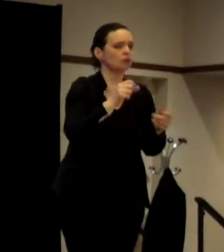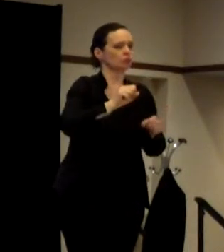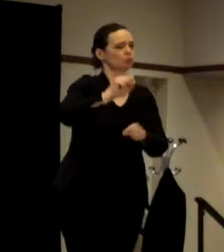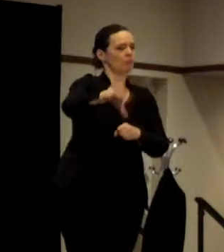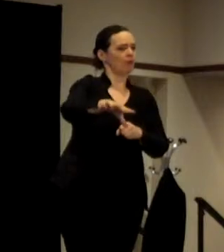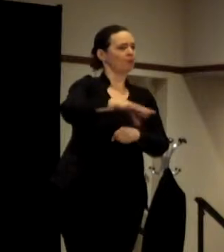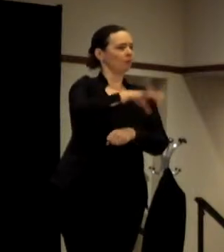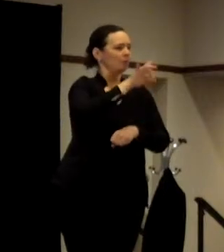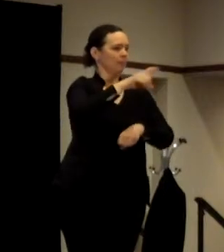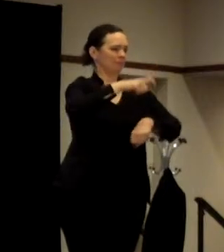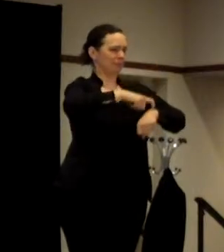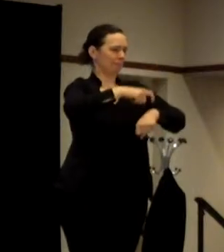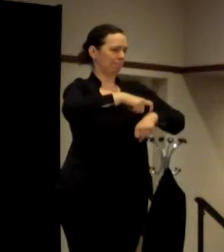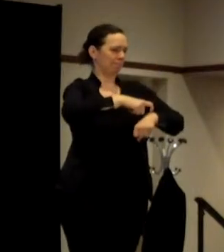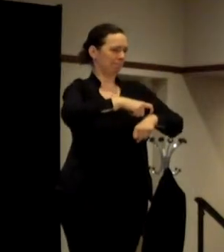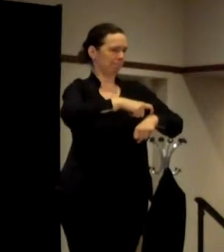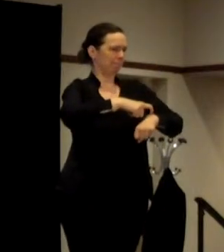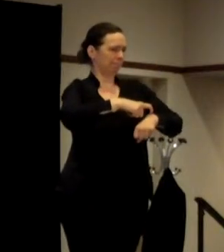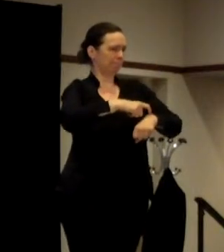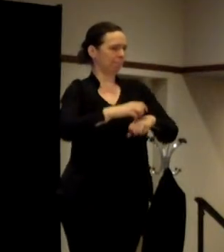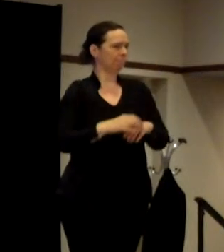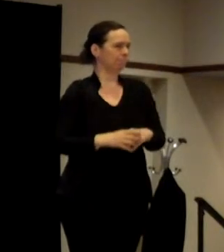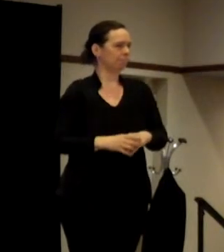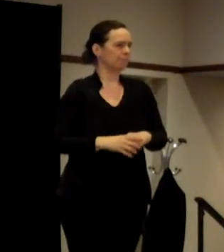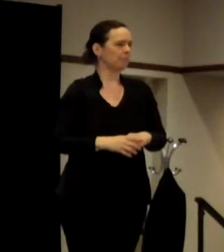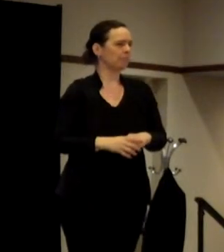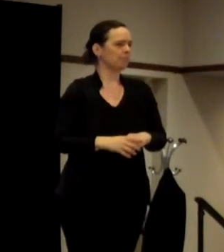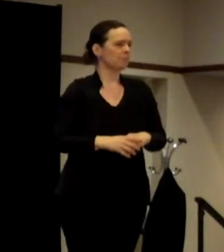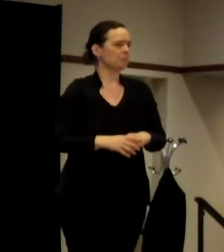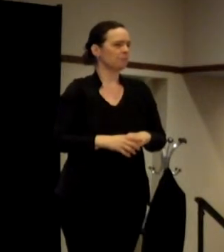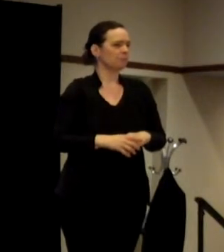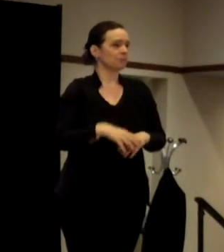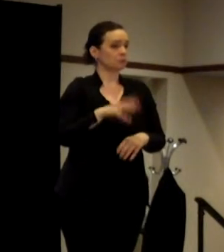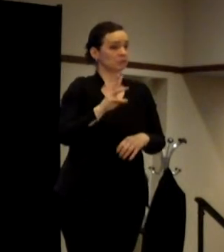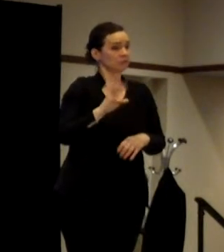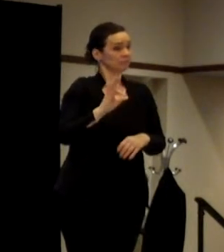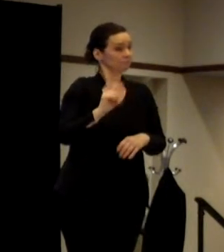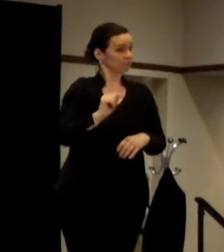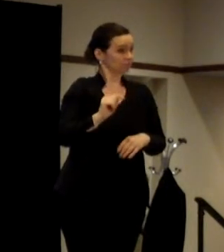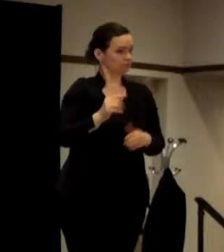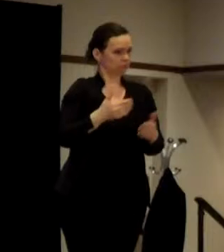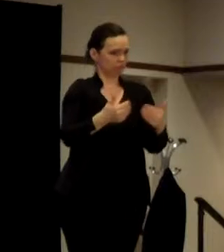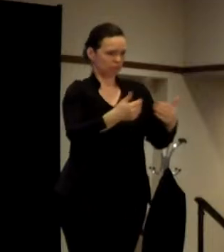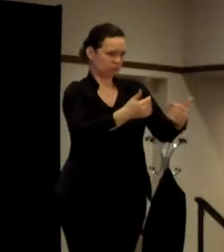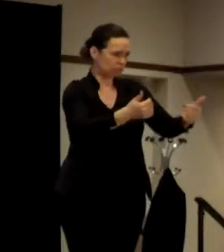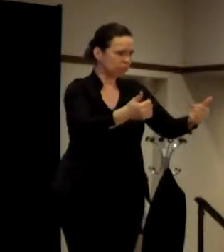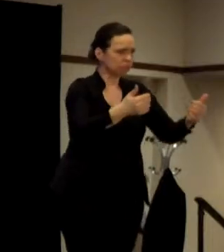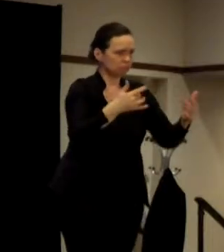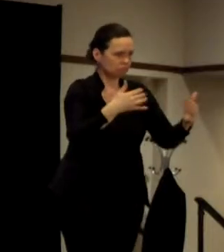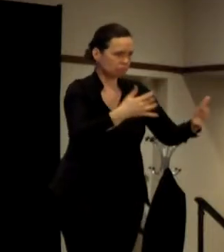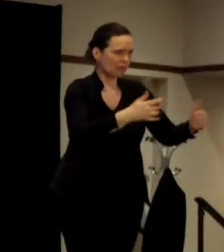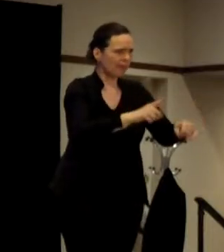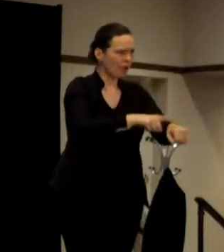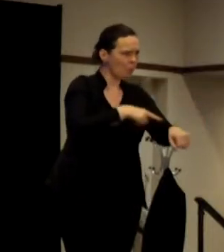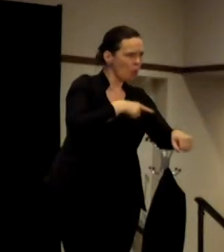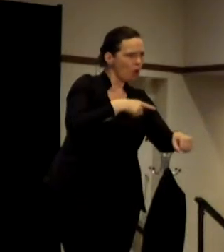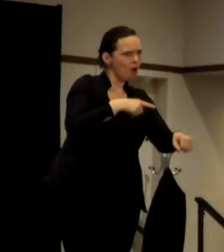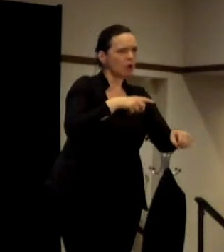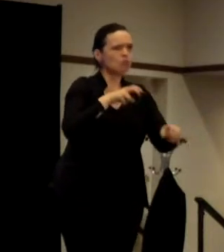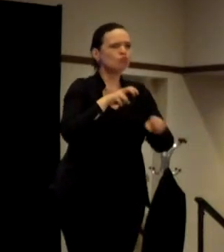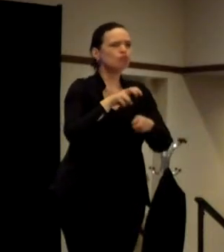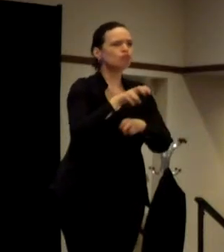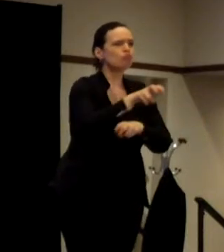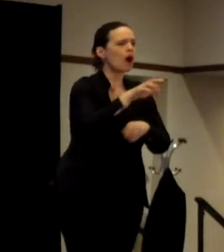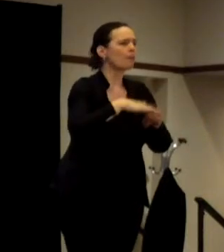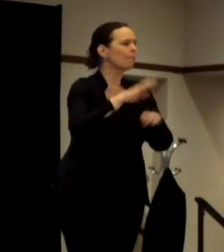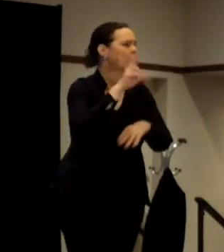if you're within the 6 feet, how long are you within the 6 feet? And so under 15 minutes, I know Dr. Gupta